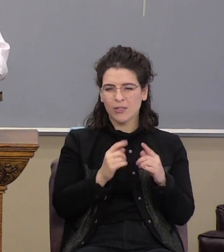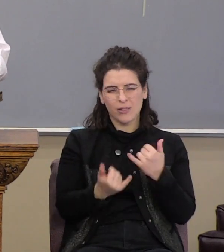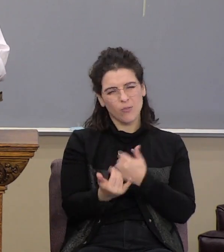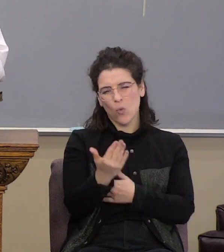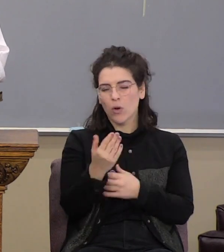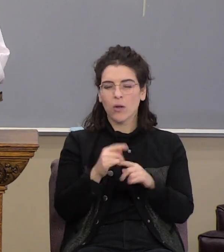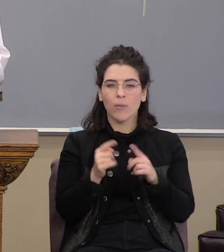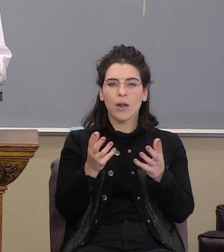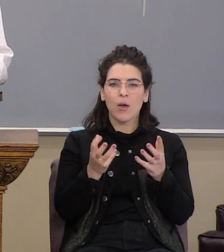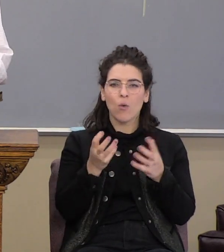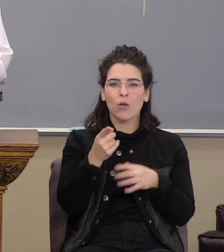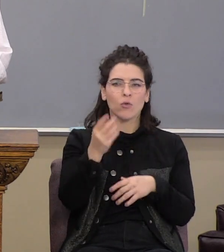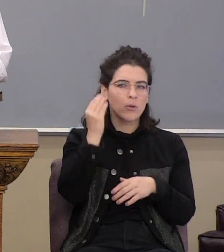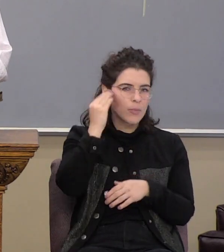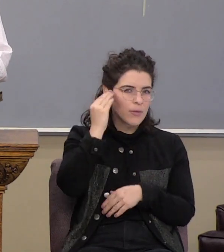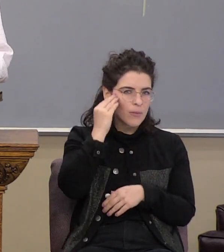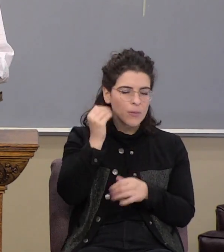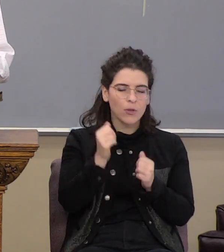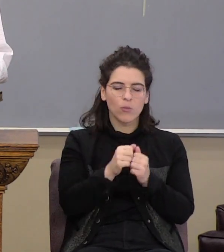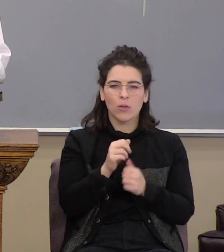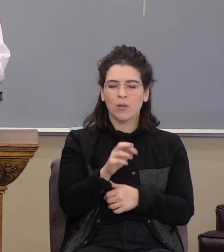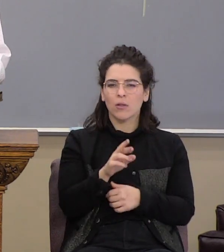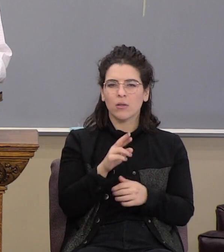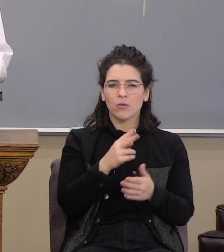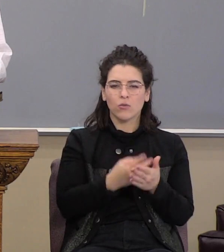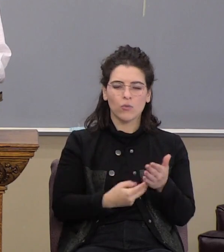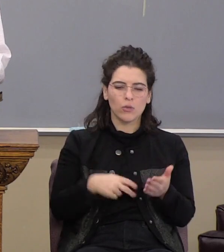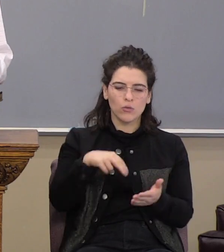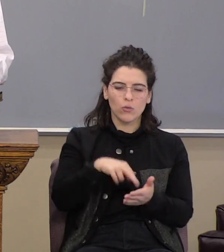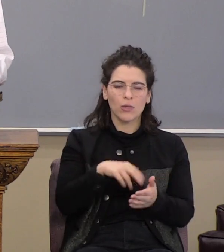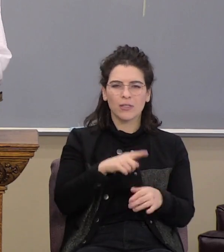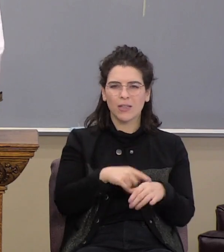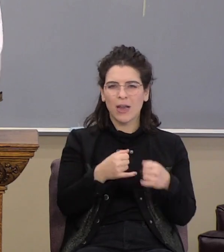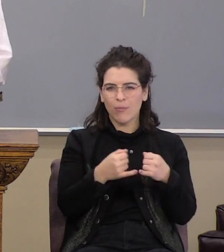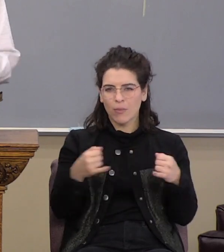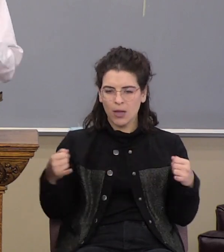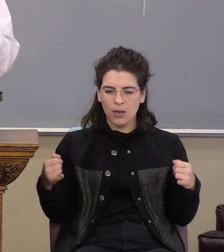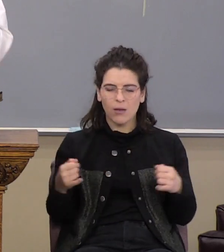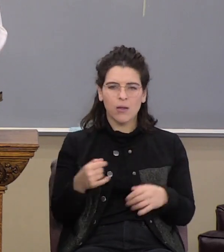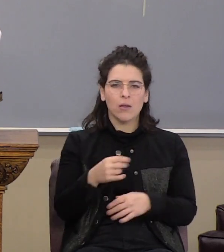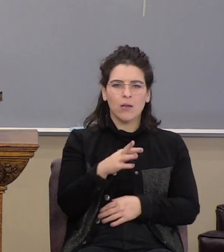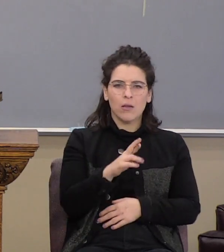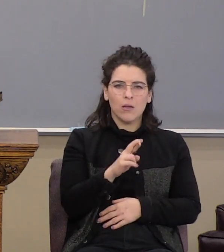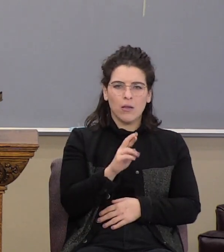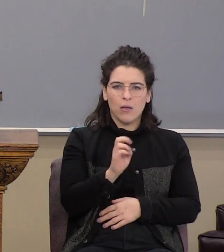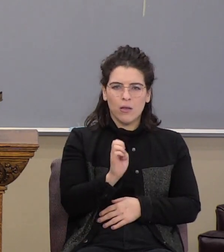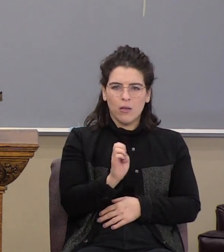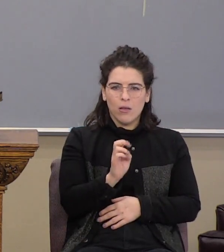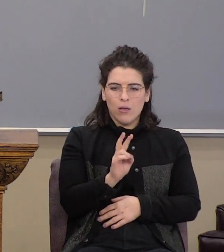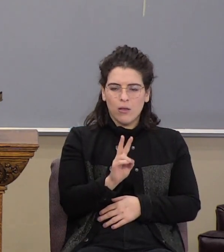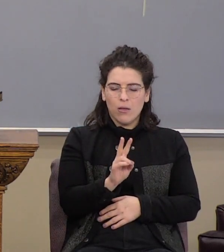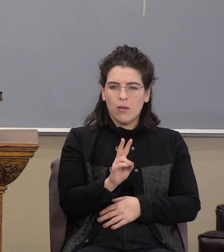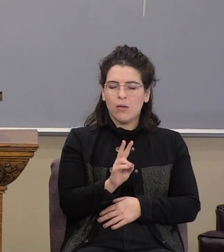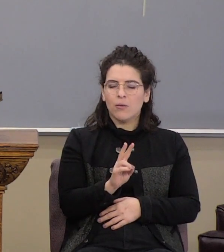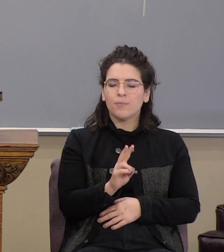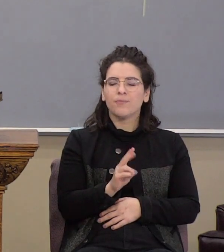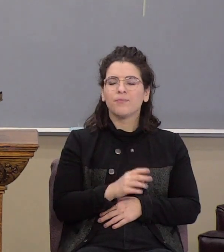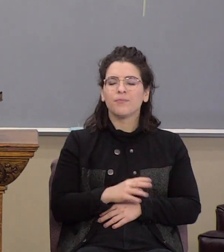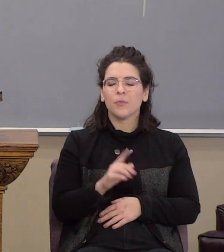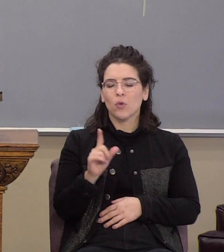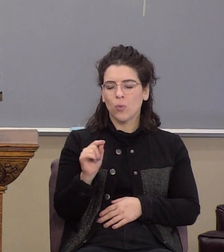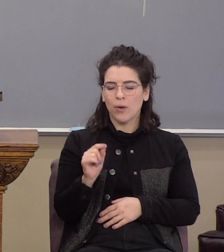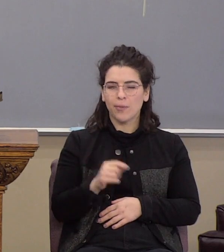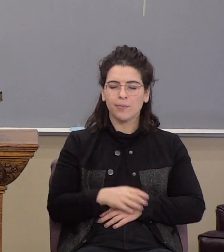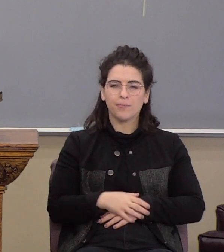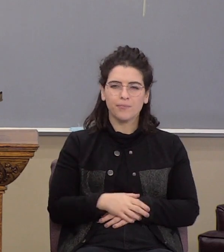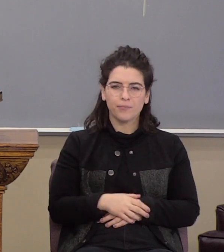do is be familiar with this resurrection timeline, all right? Revelation chapter 20. And six times the Apostle